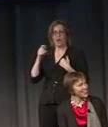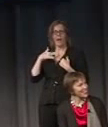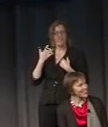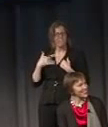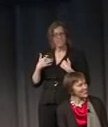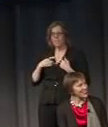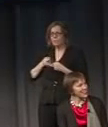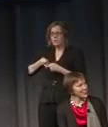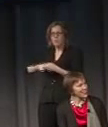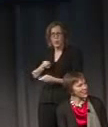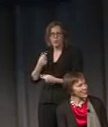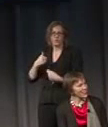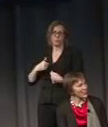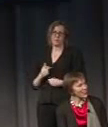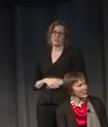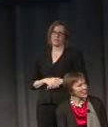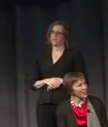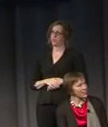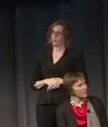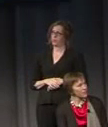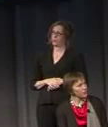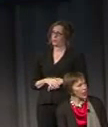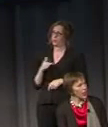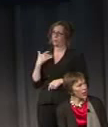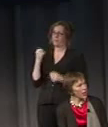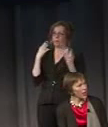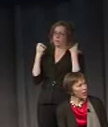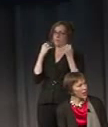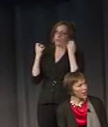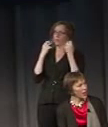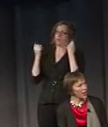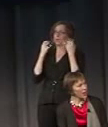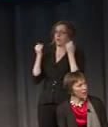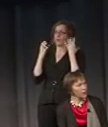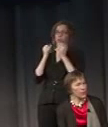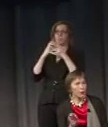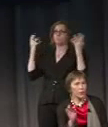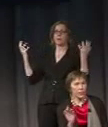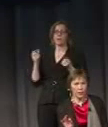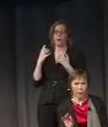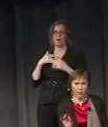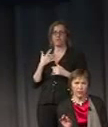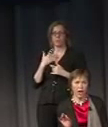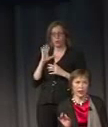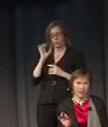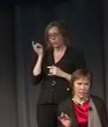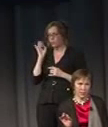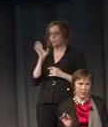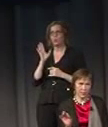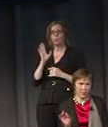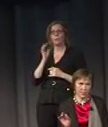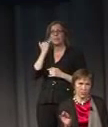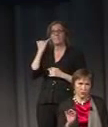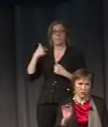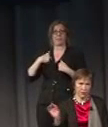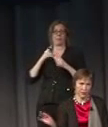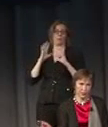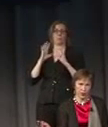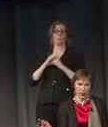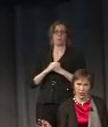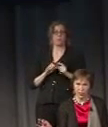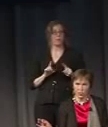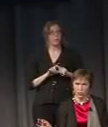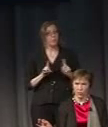it would just be like being bombarded with so many stimuli. But think about the fact that synesthesia,